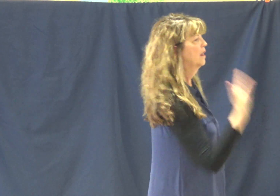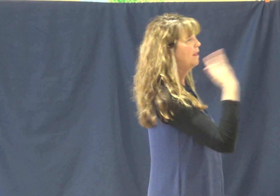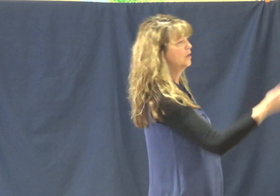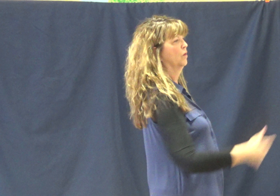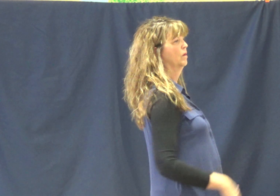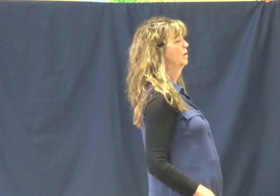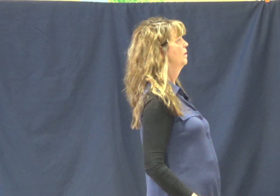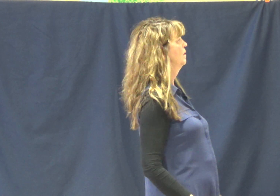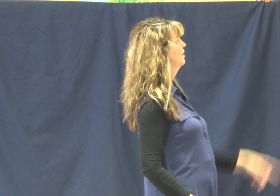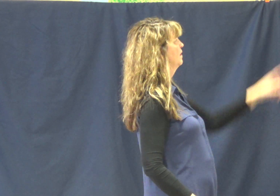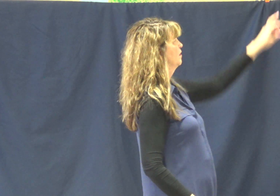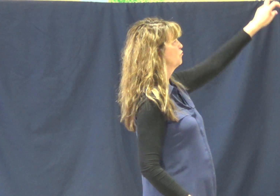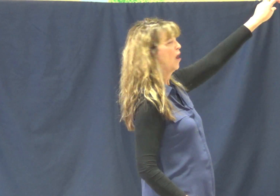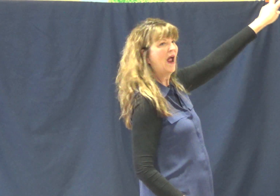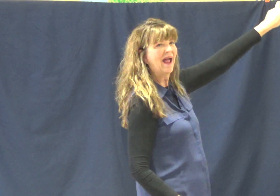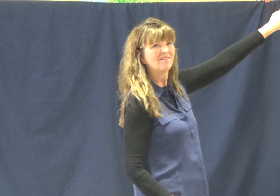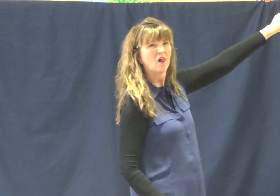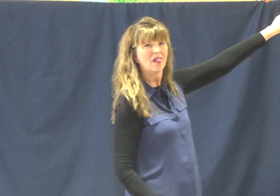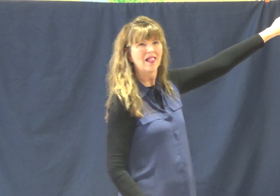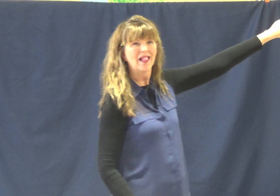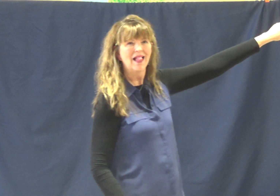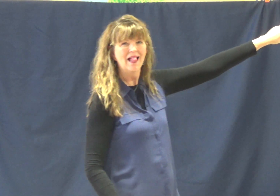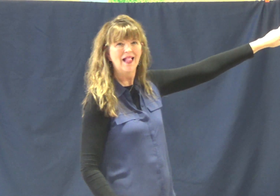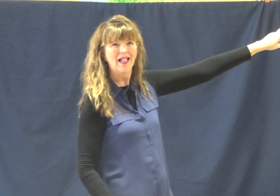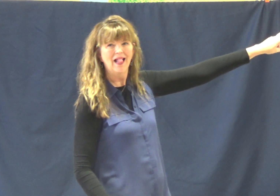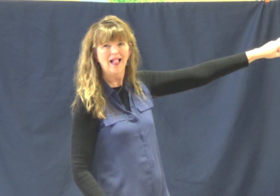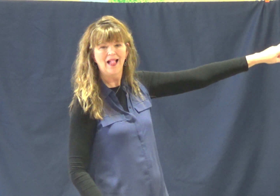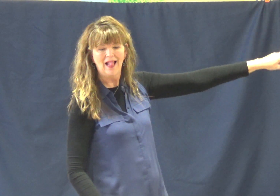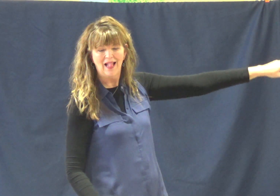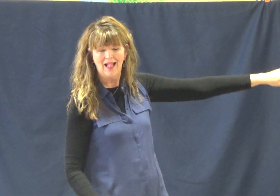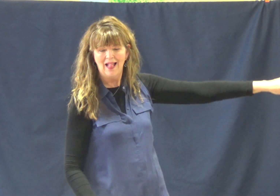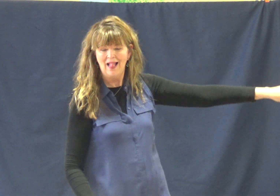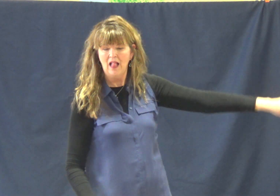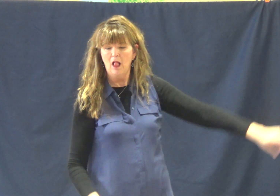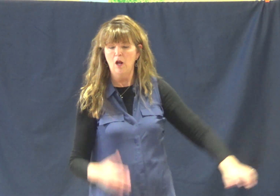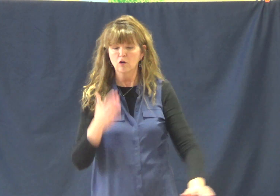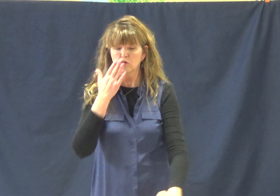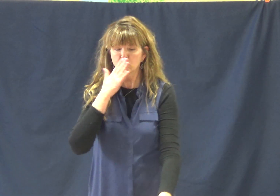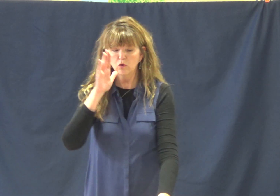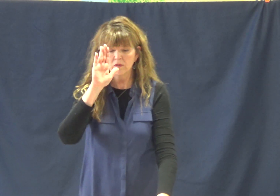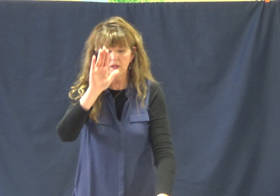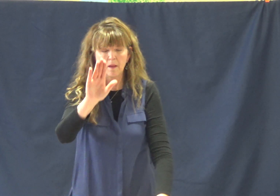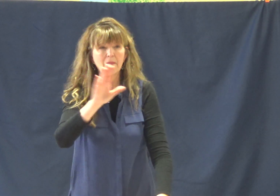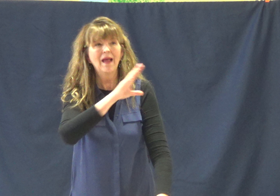There, and he traveled, there you go, and traveled to Jerusalem.